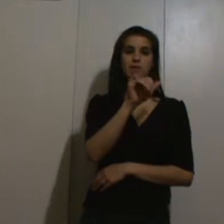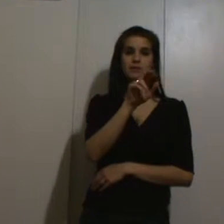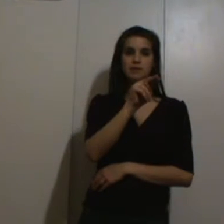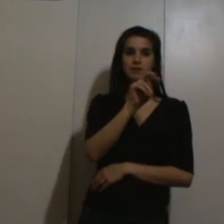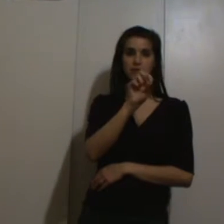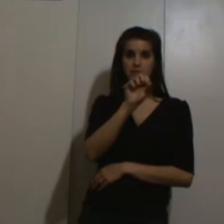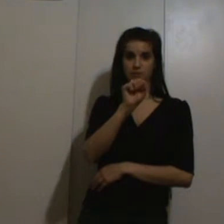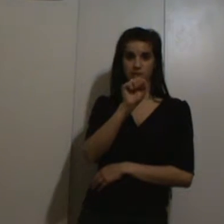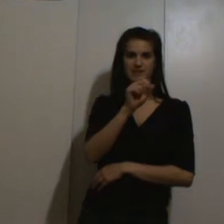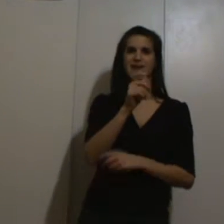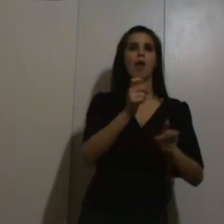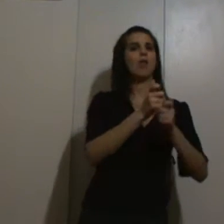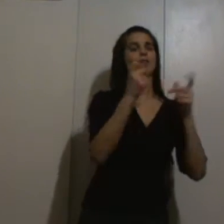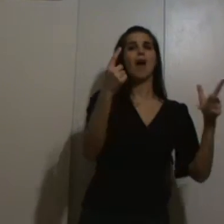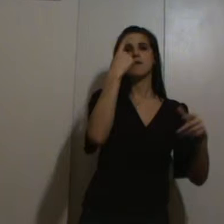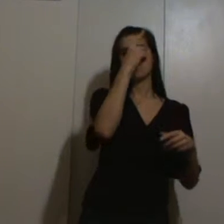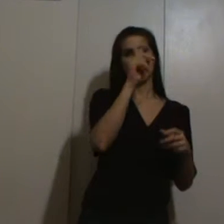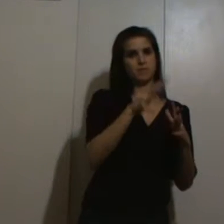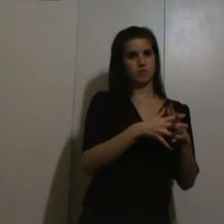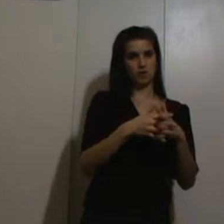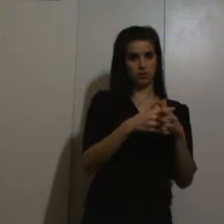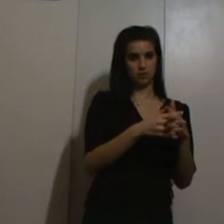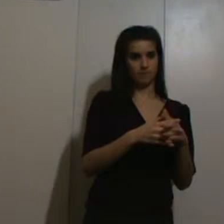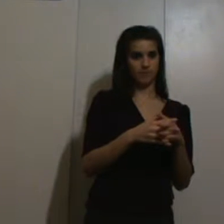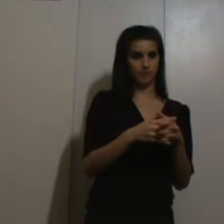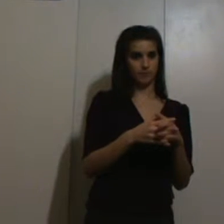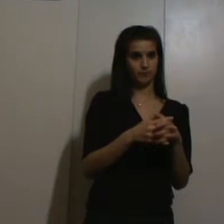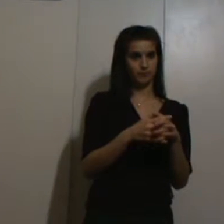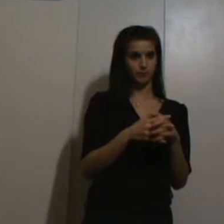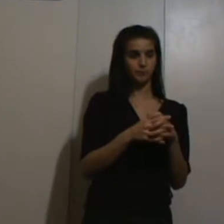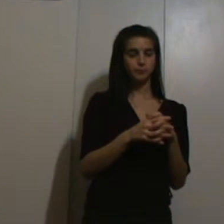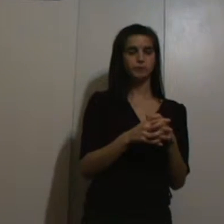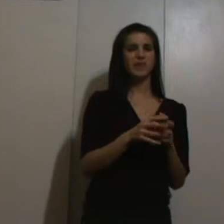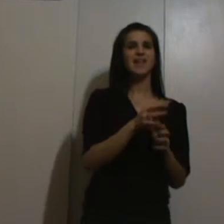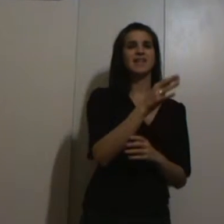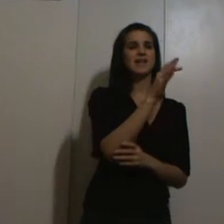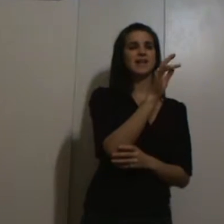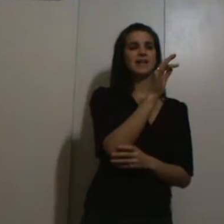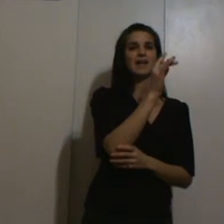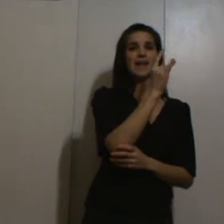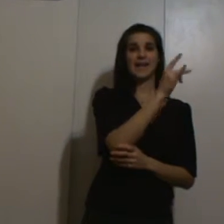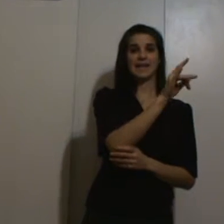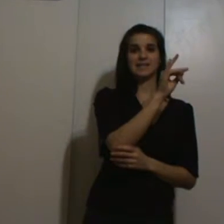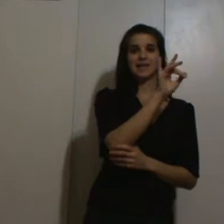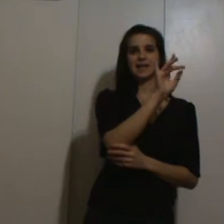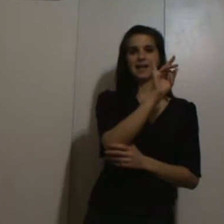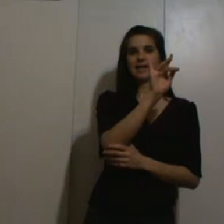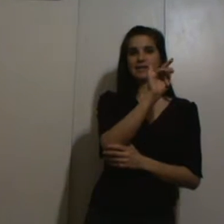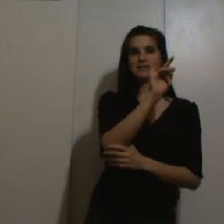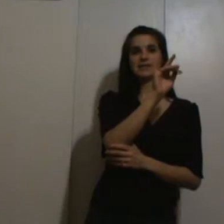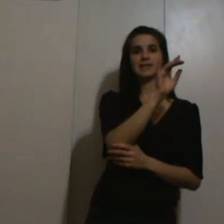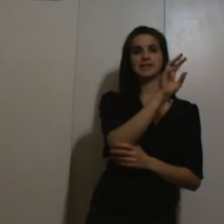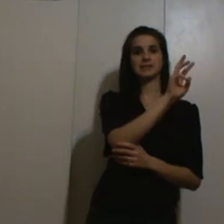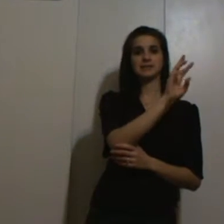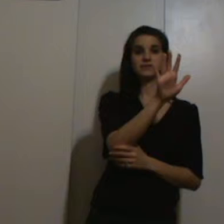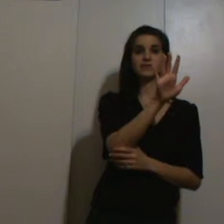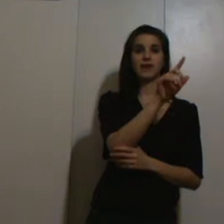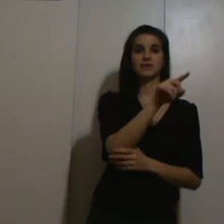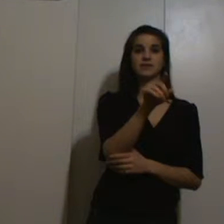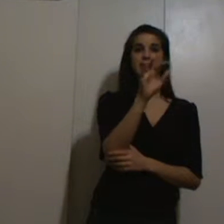America. Between that time period of 1865 to 1914, gross national